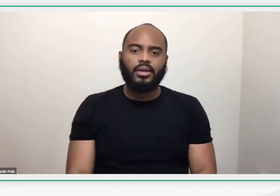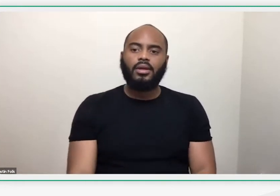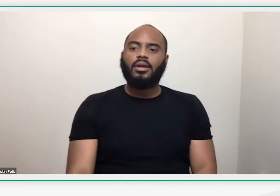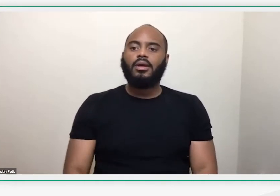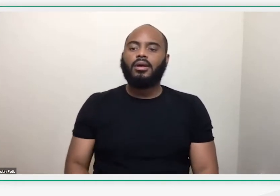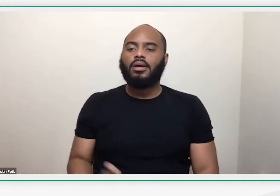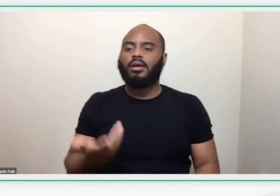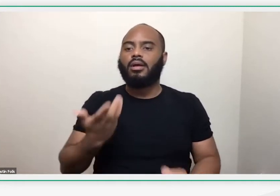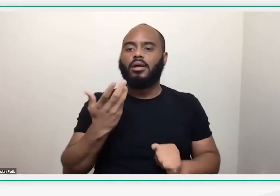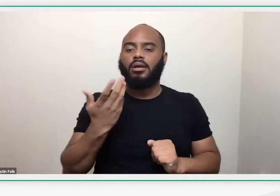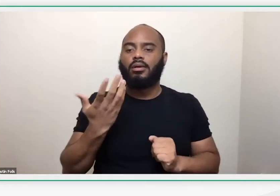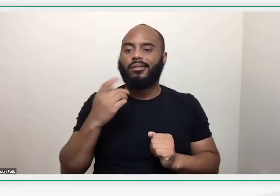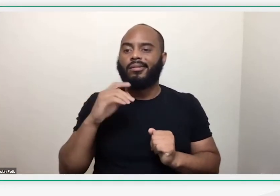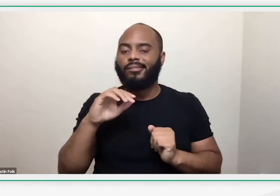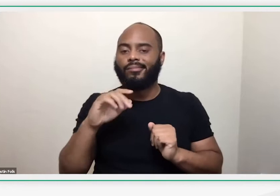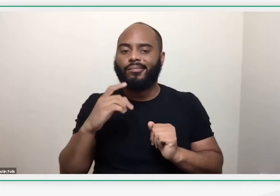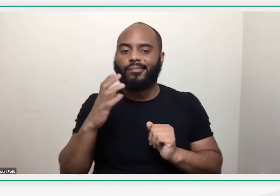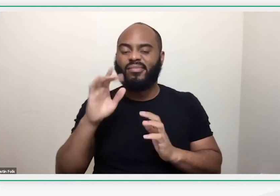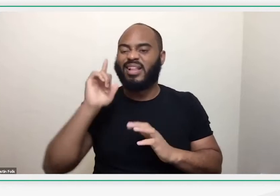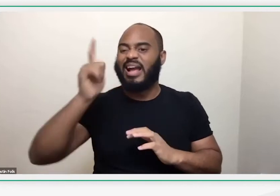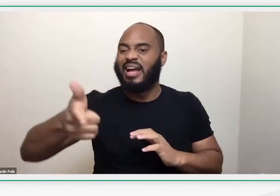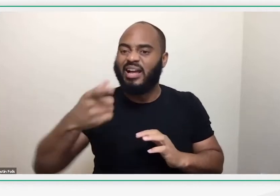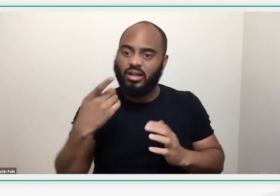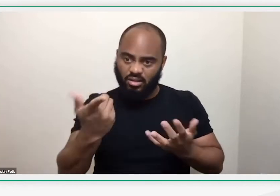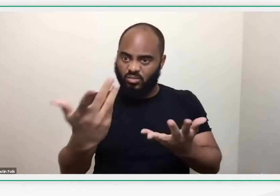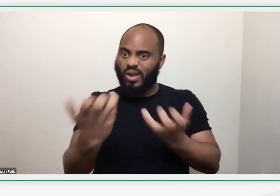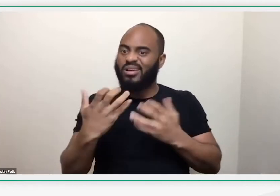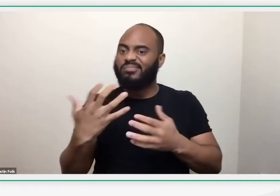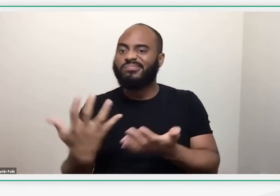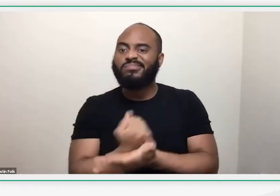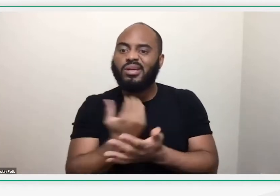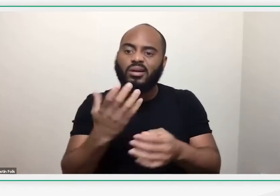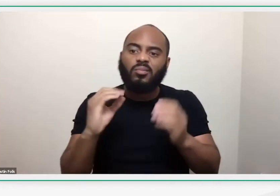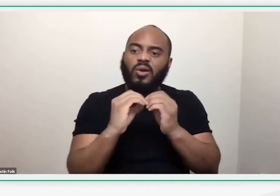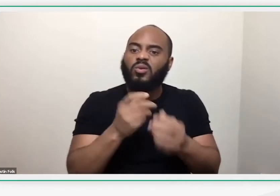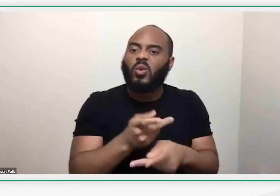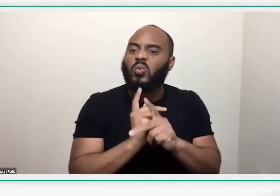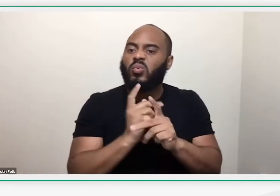back on your interest rate. That's why you want to keep an eye on that.